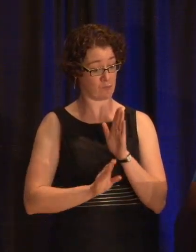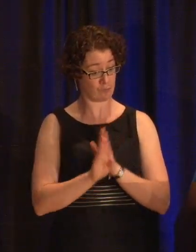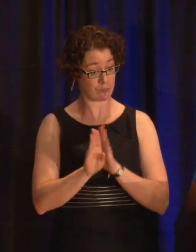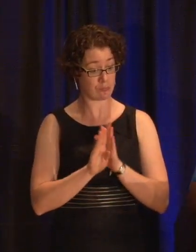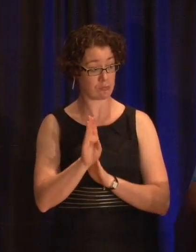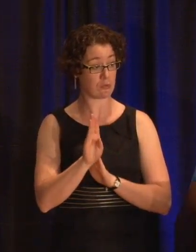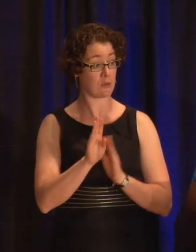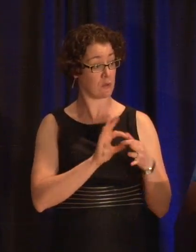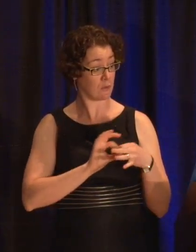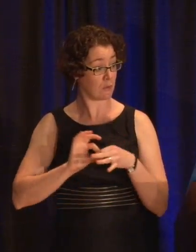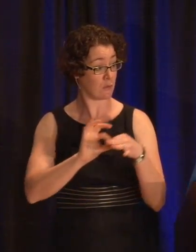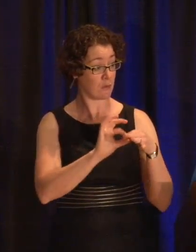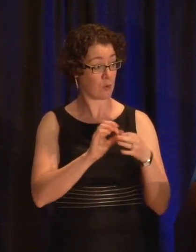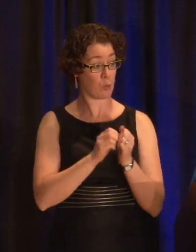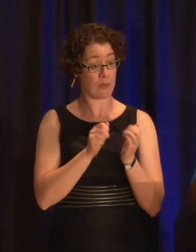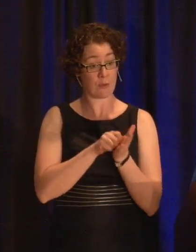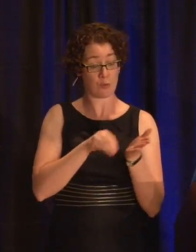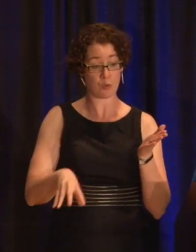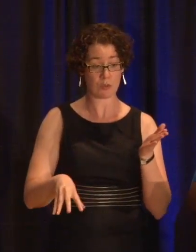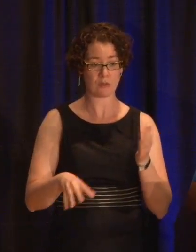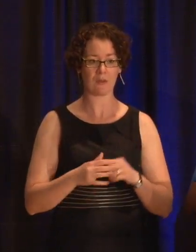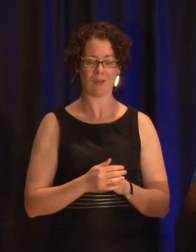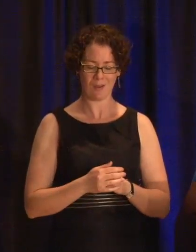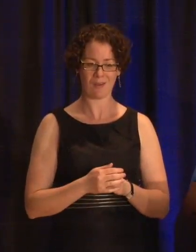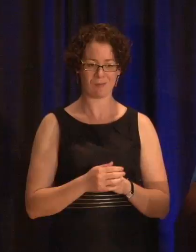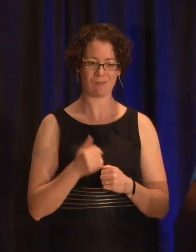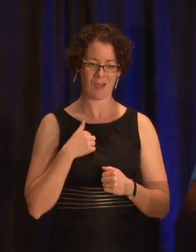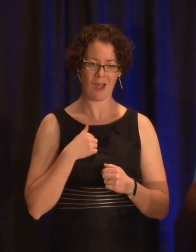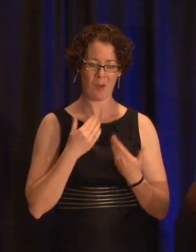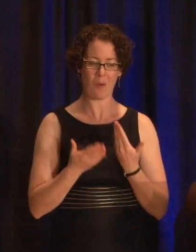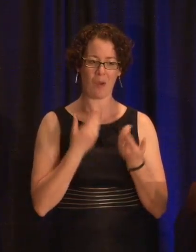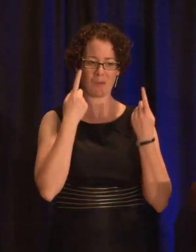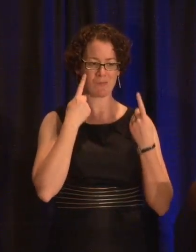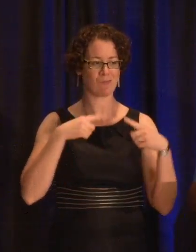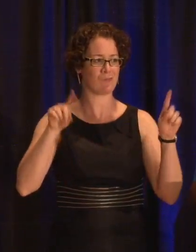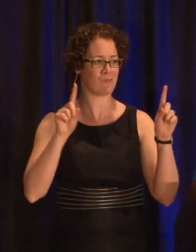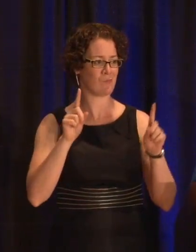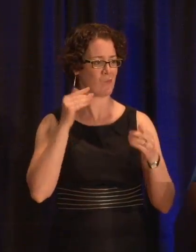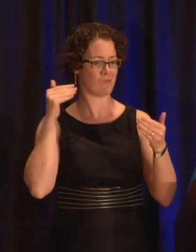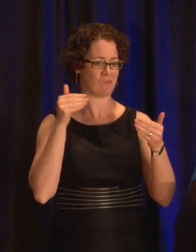through the connections I have made, I am one step closer to attaining this goal.